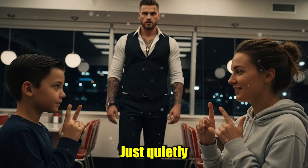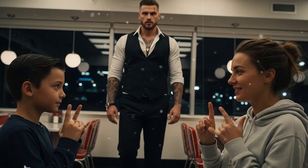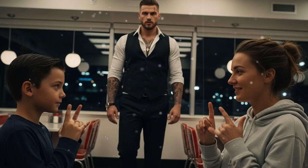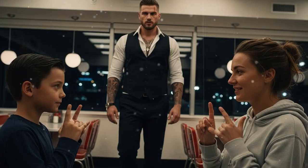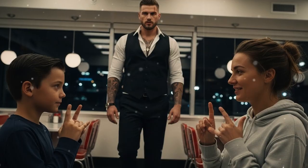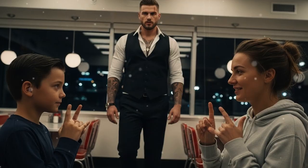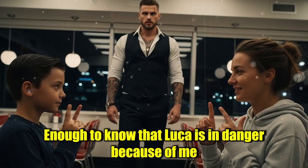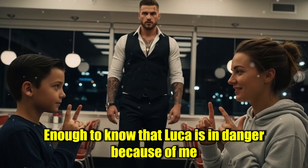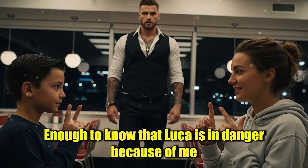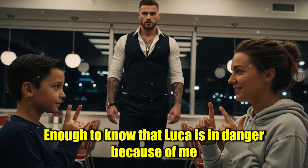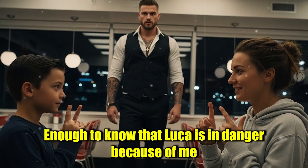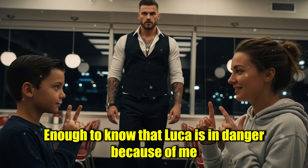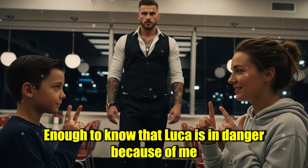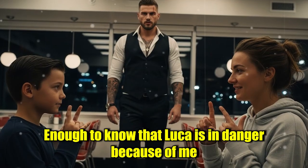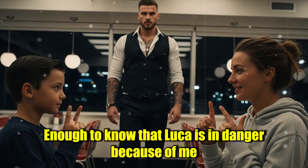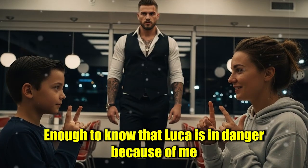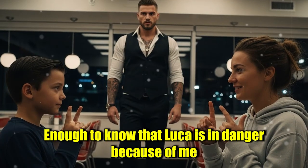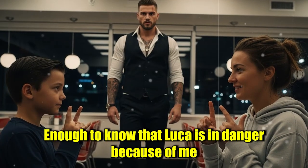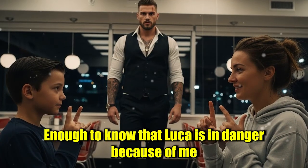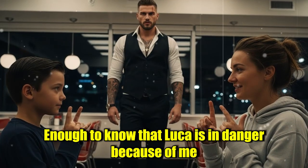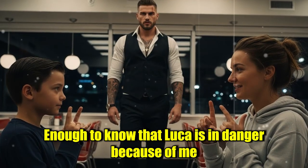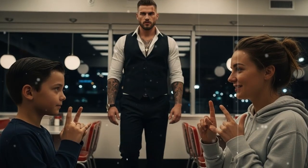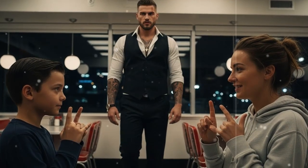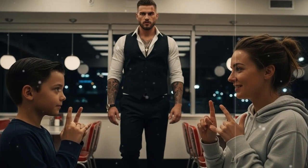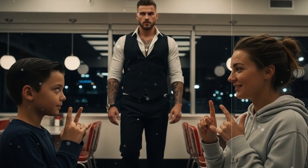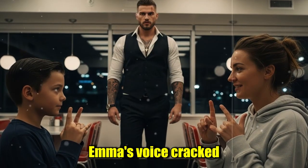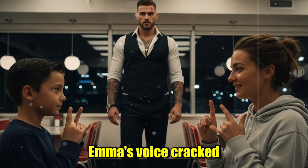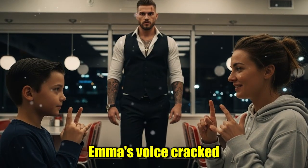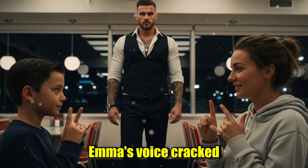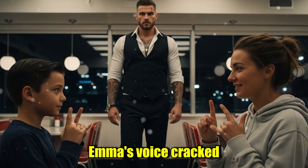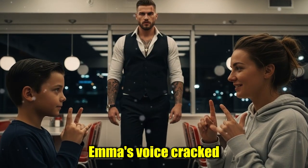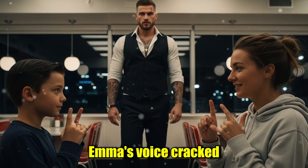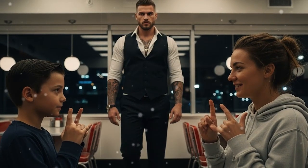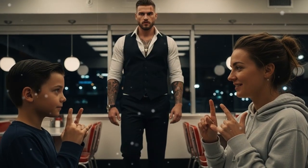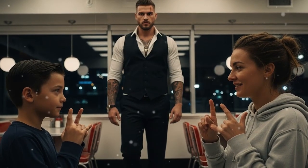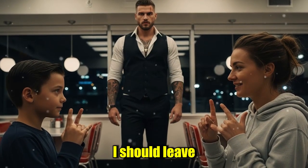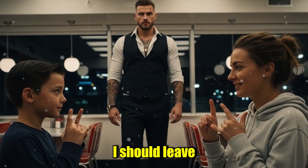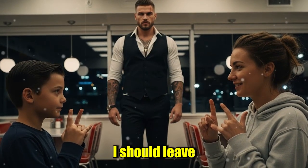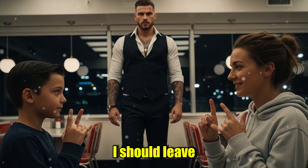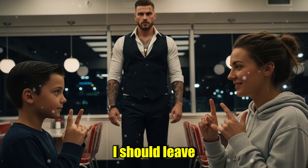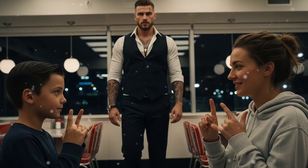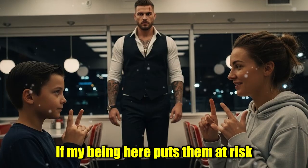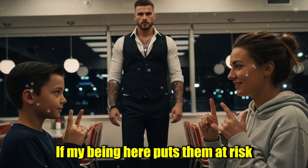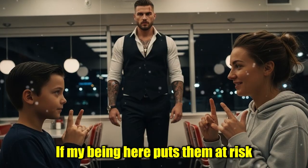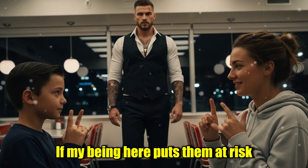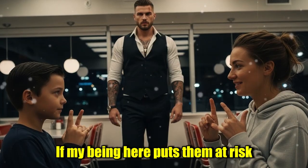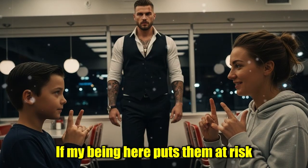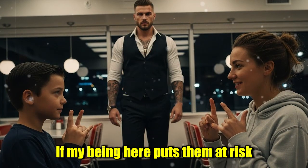quietly. "Enough to know that Luca is in danger because of me." Emma's voice cracked. "I should leave, if my being here